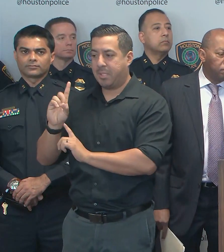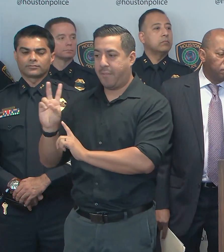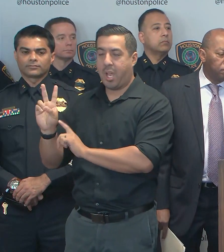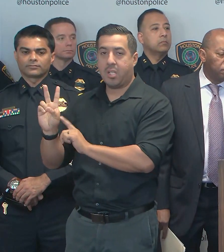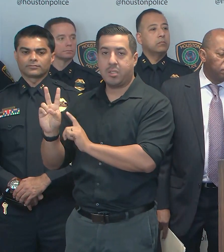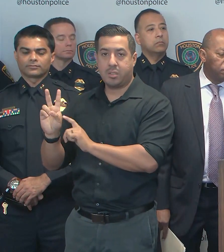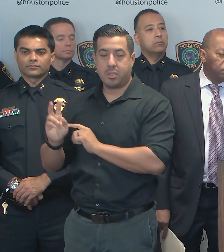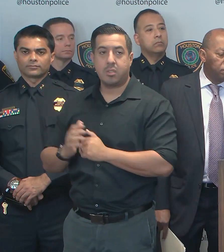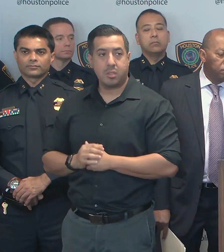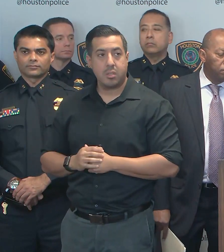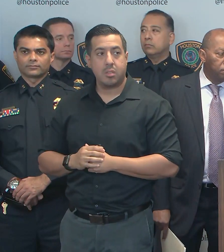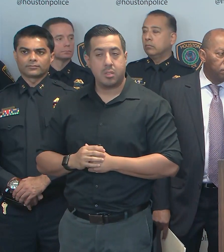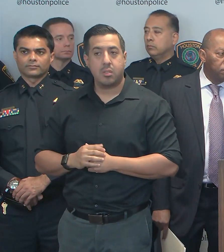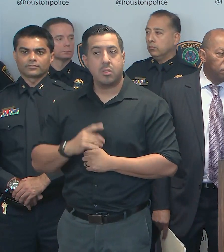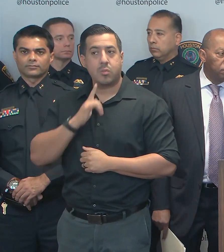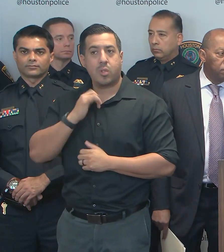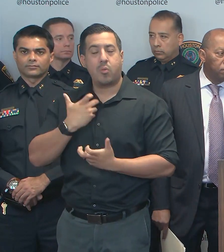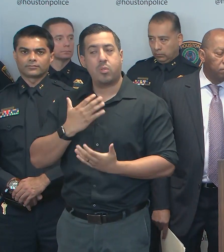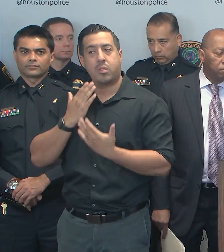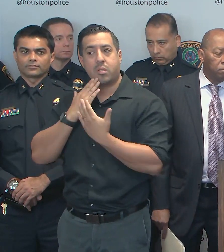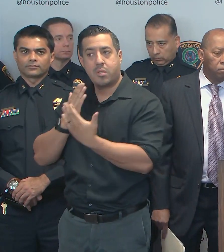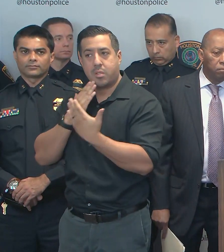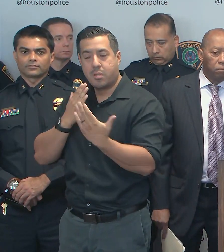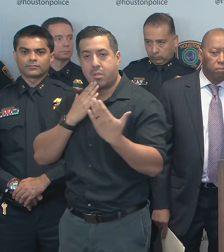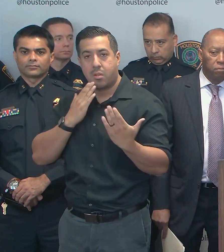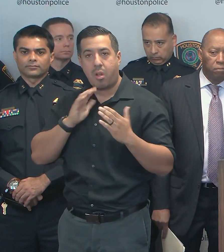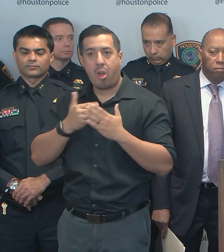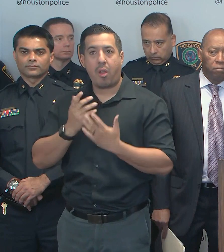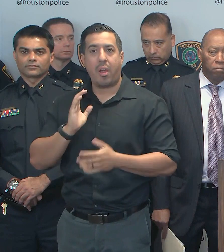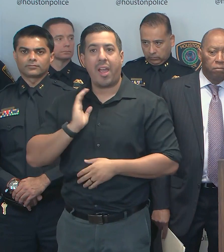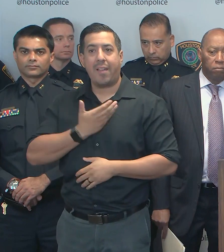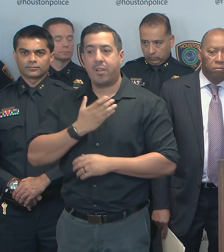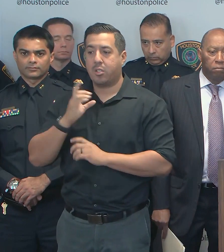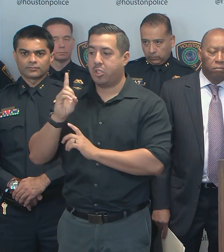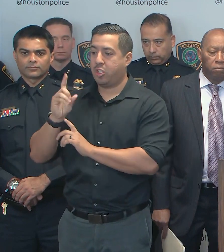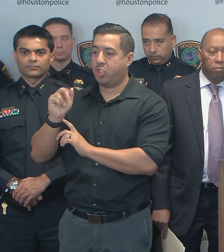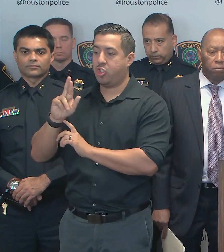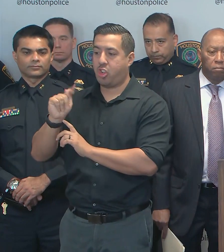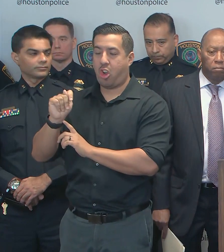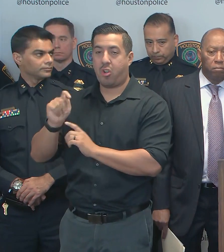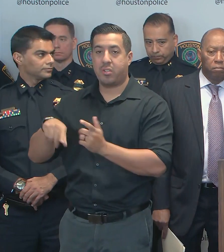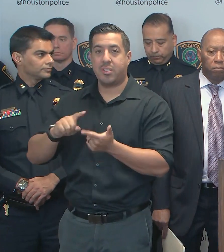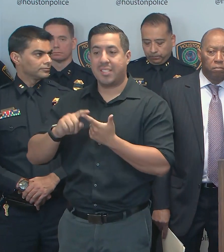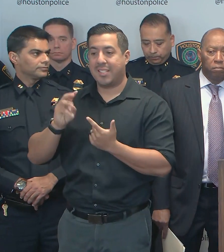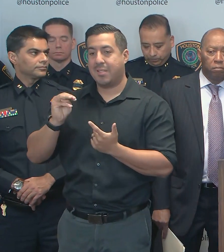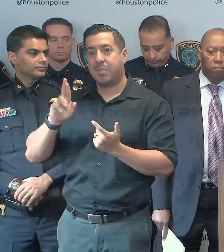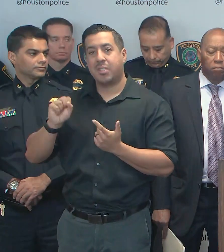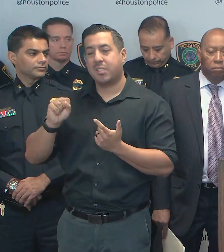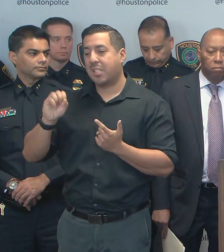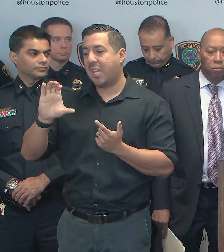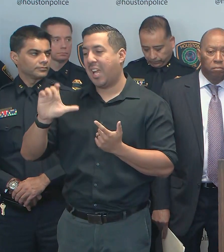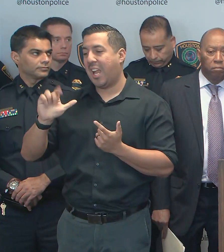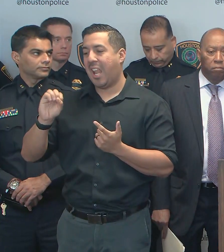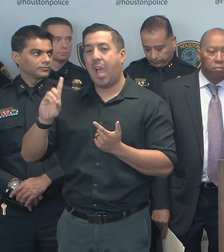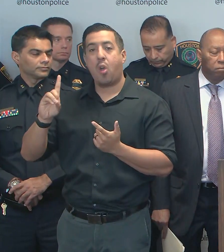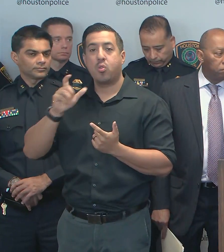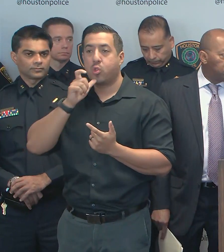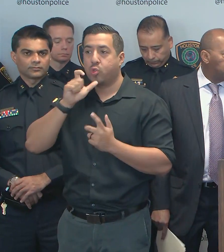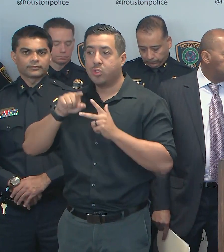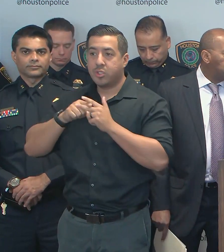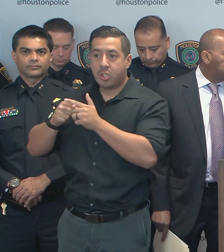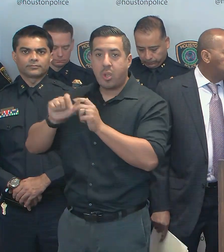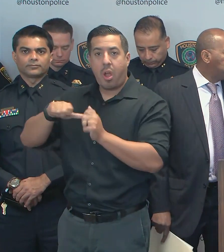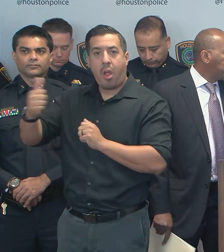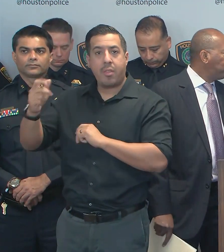violence. And just want to say thank you to our DART, and Ms. Cloud is here. You started that with a few